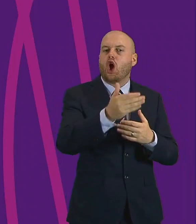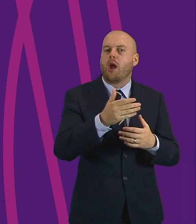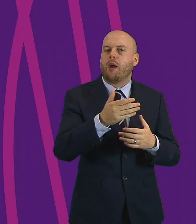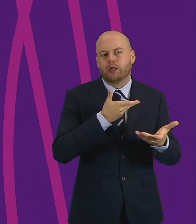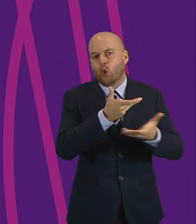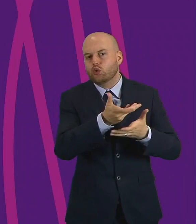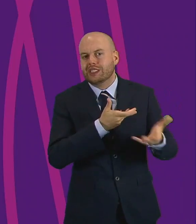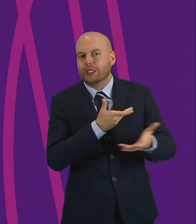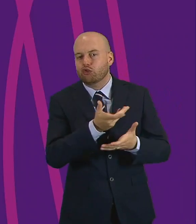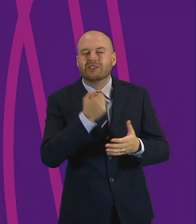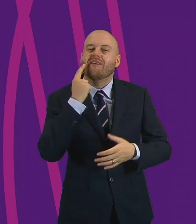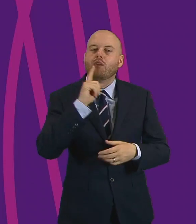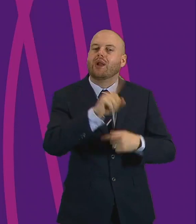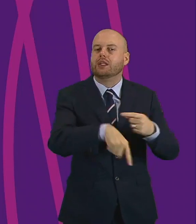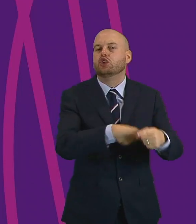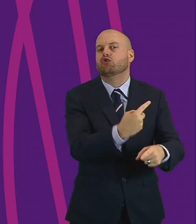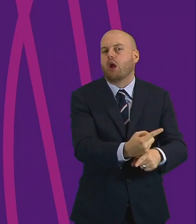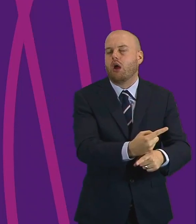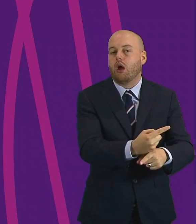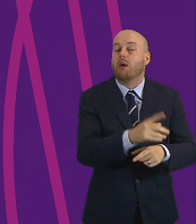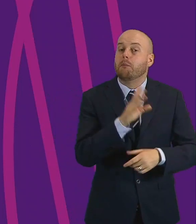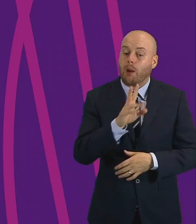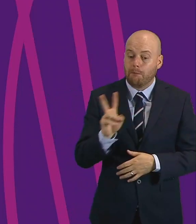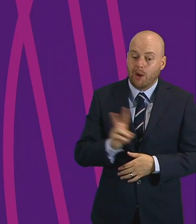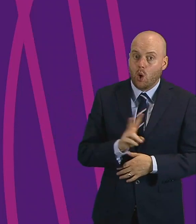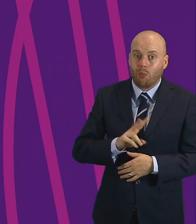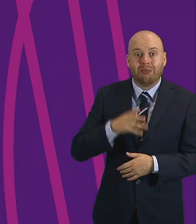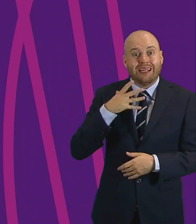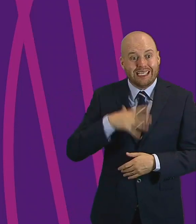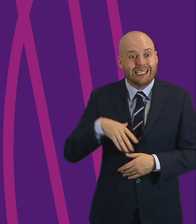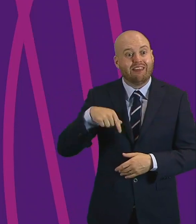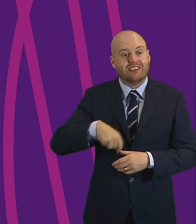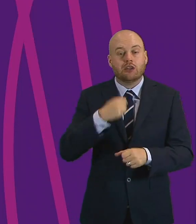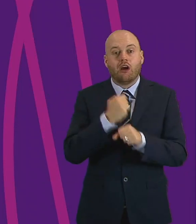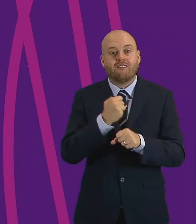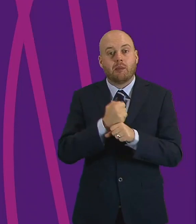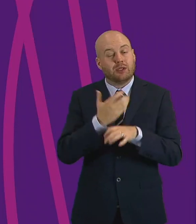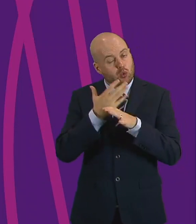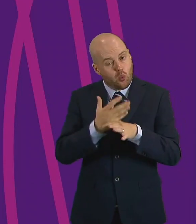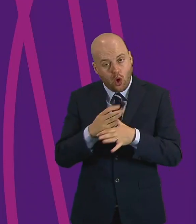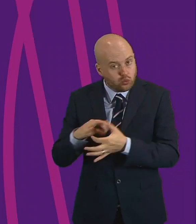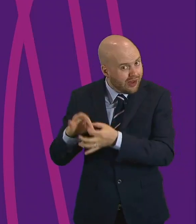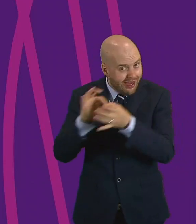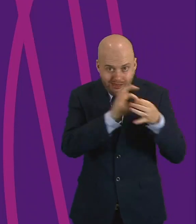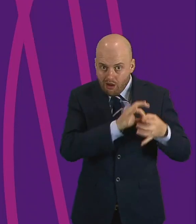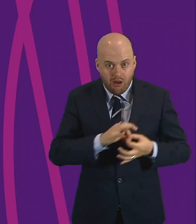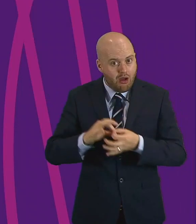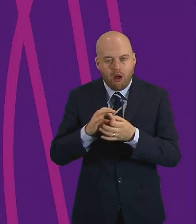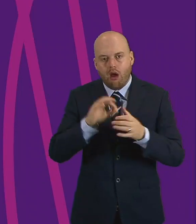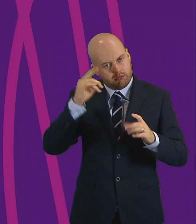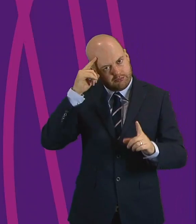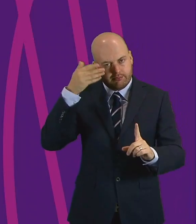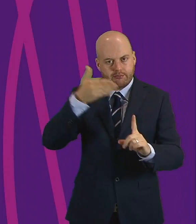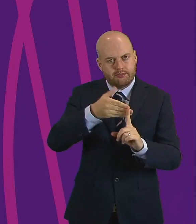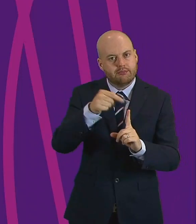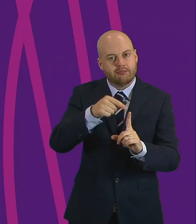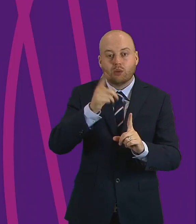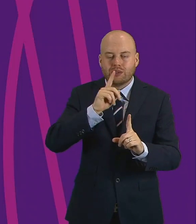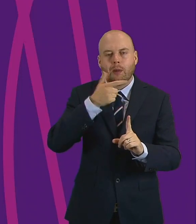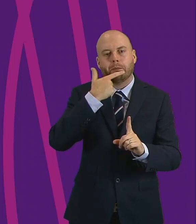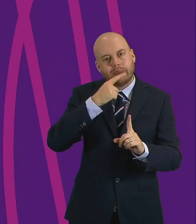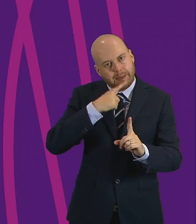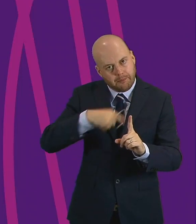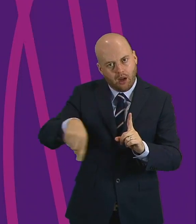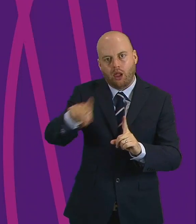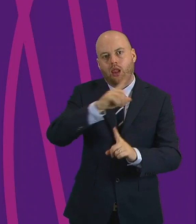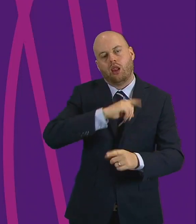year ahead. Both scenarios require governments to work together in the interests of the people. So I would caution the SNP not to